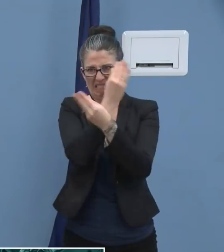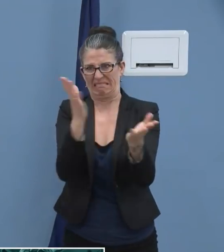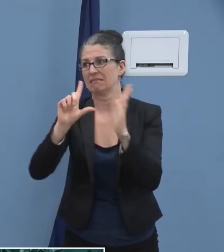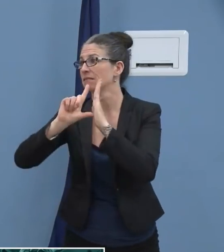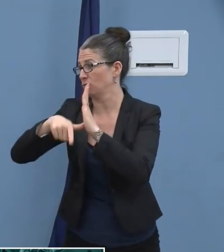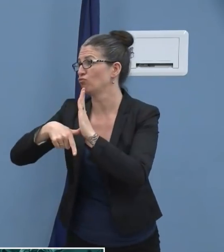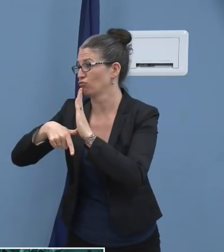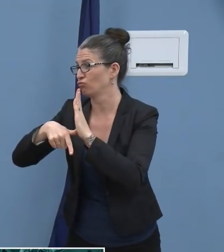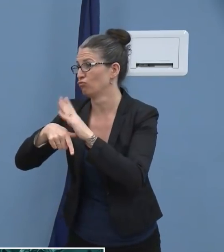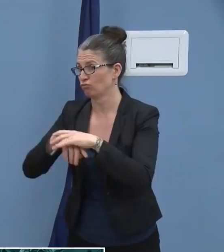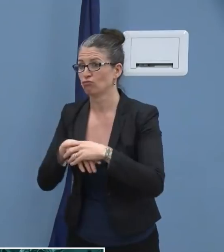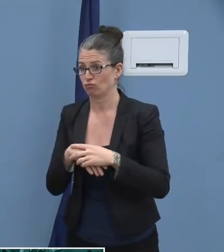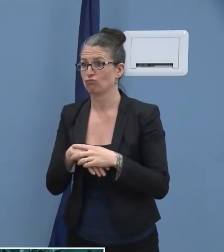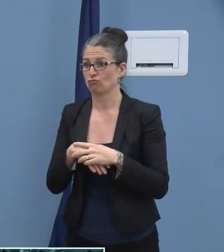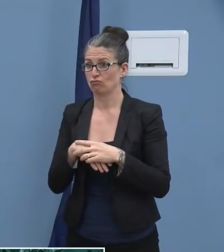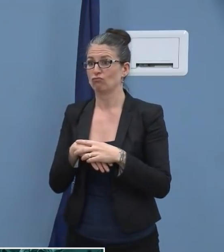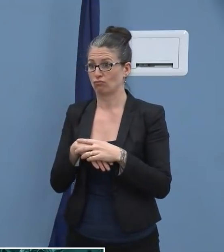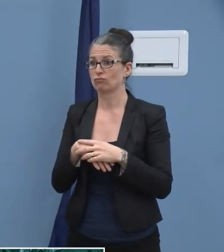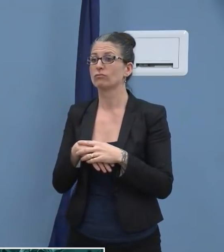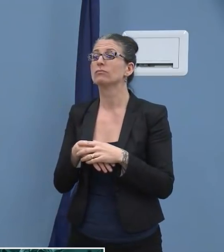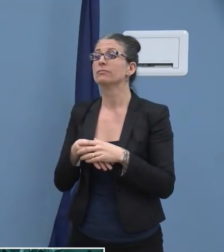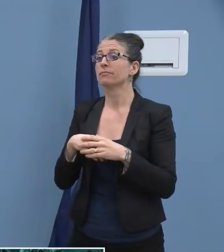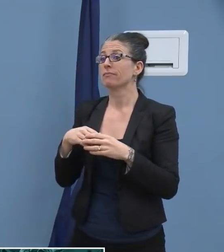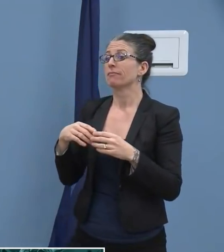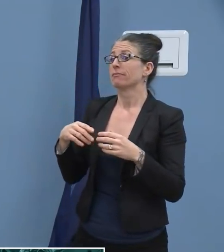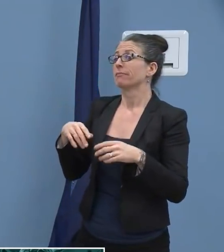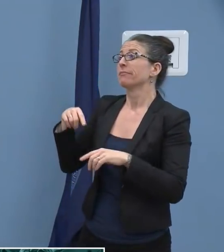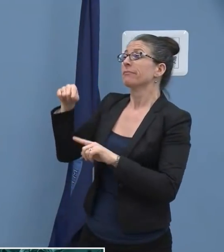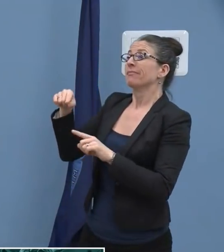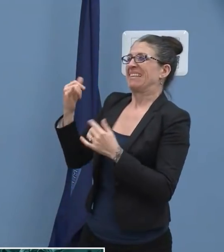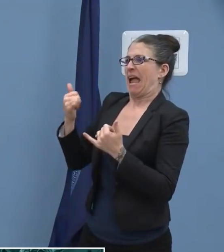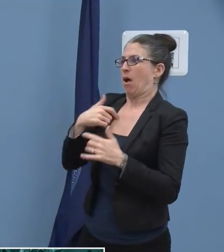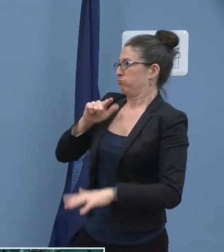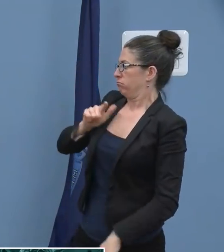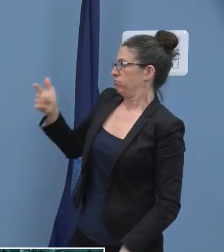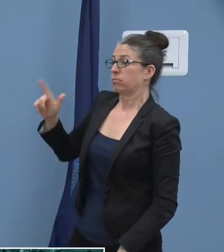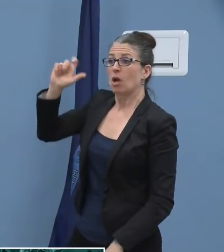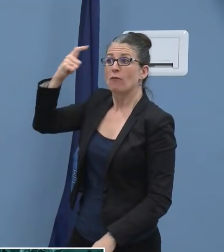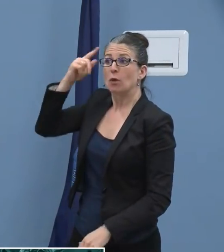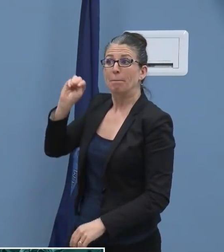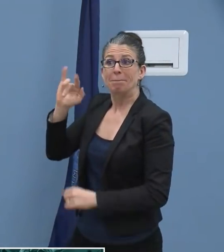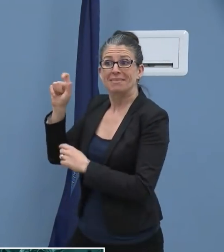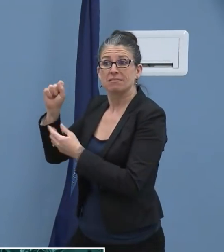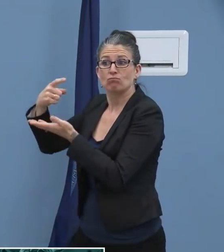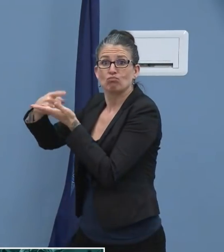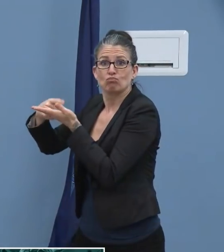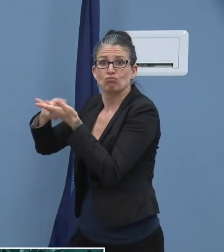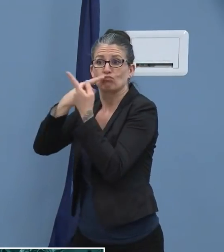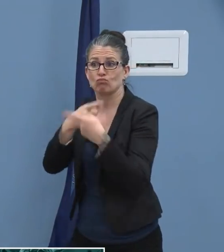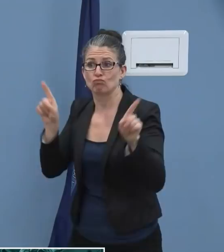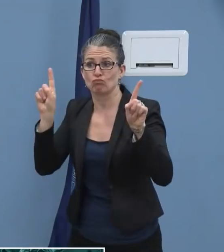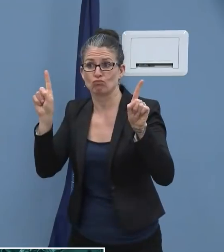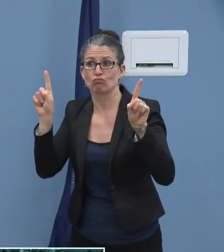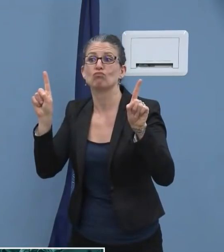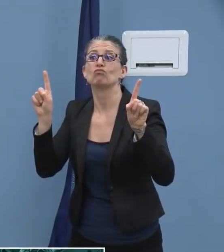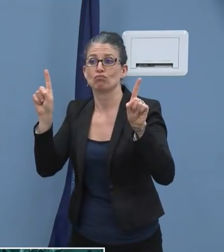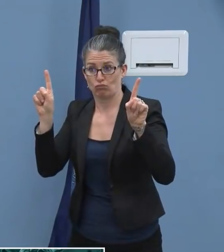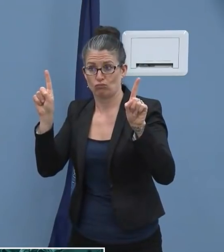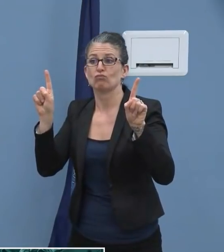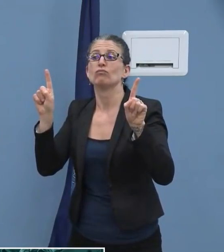to note again that in the past several weeks, the scientific community has learned quite a bit about coronavirus.